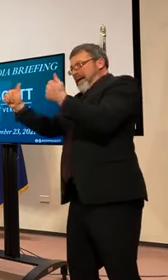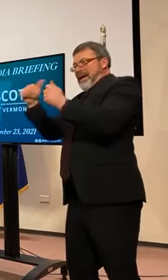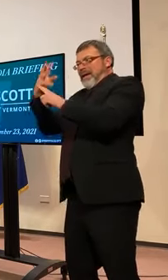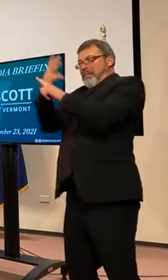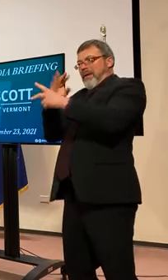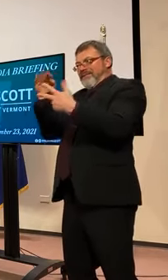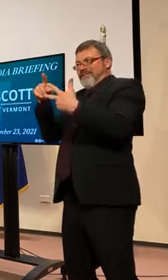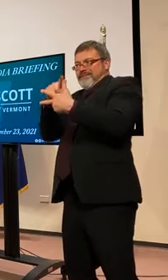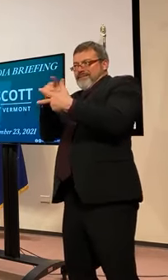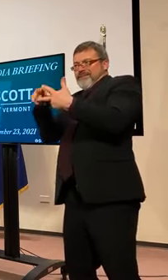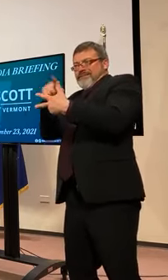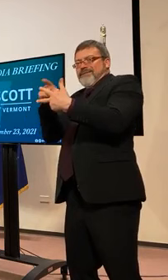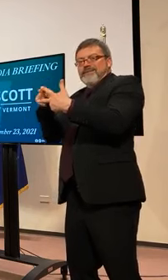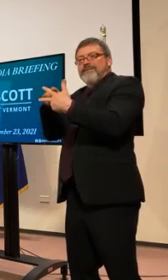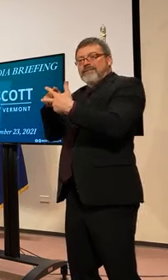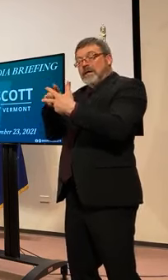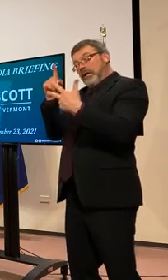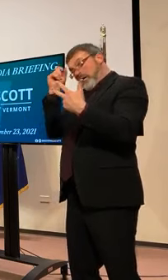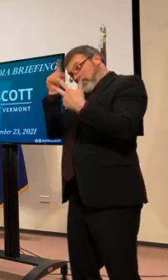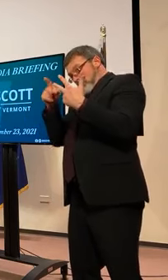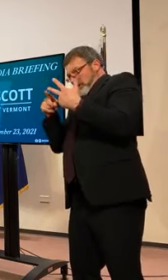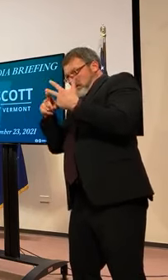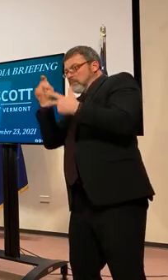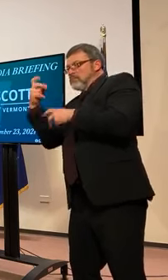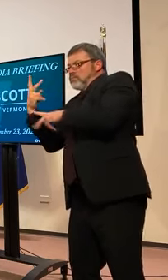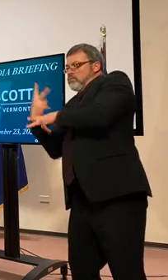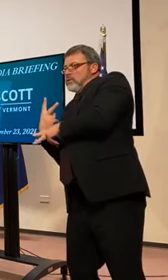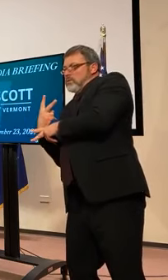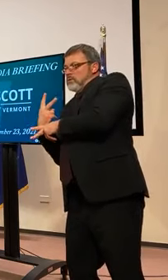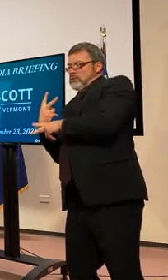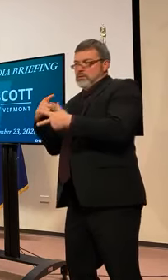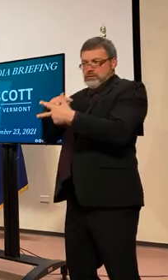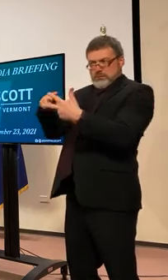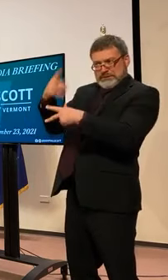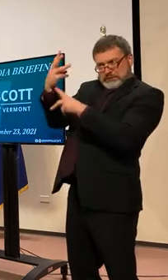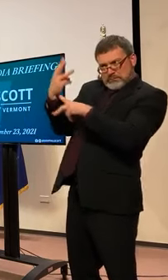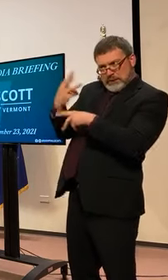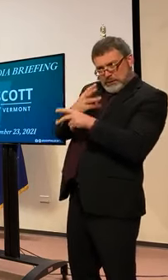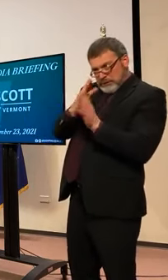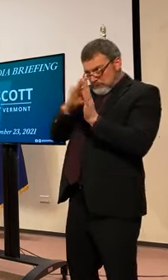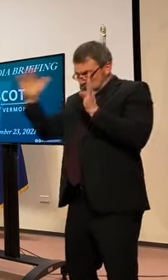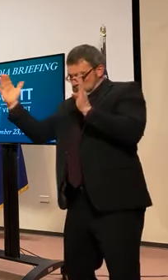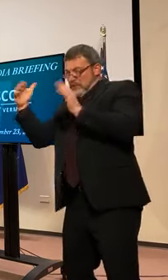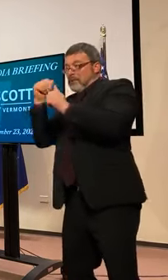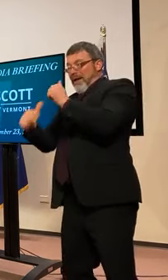of J&J. So please make an appointment. You can call